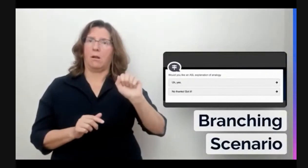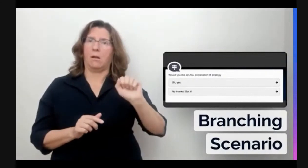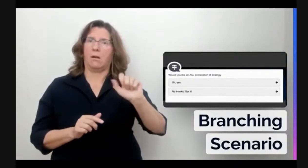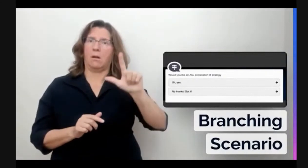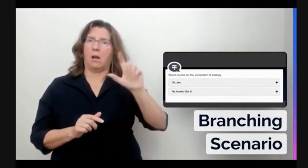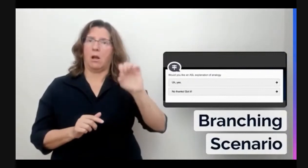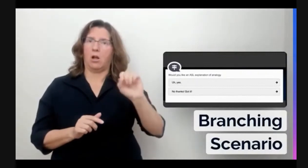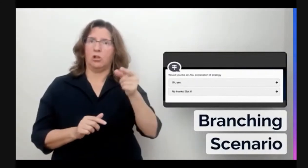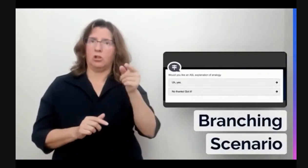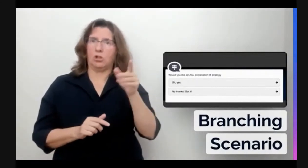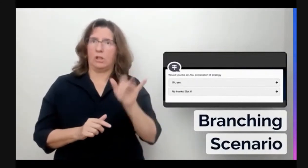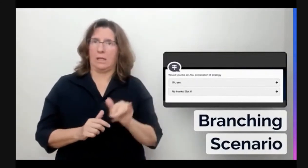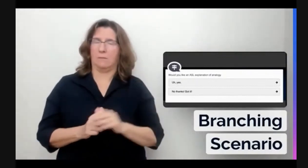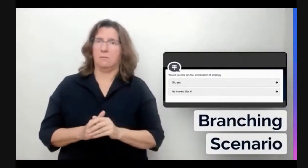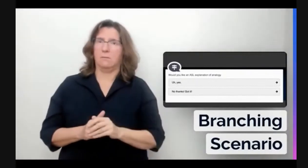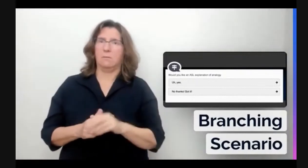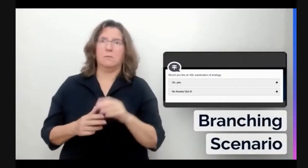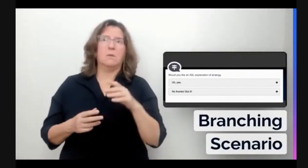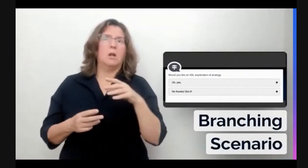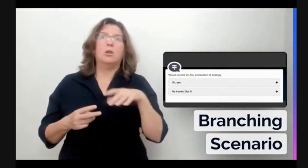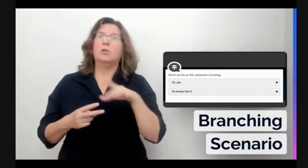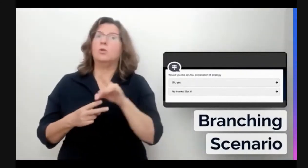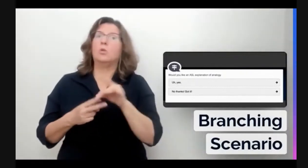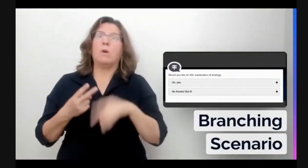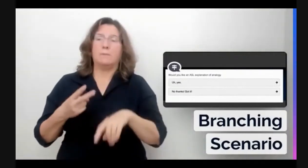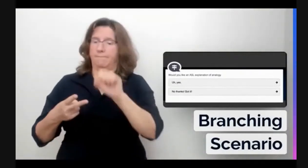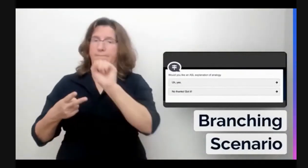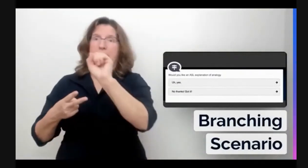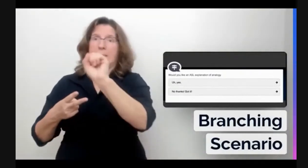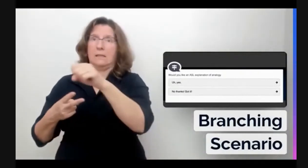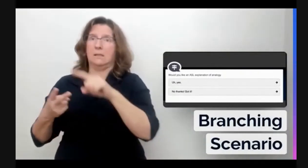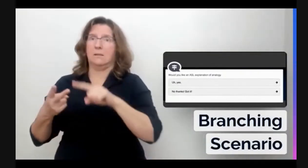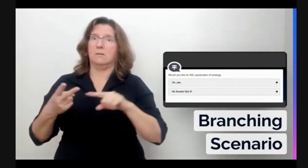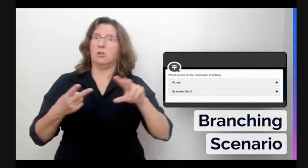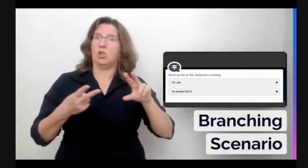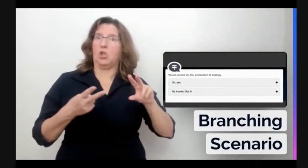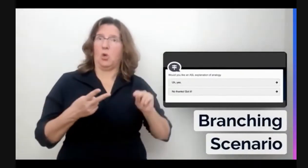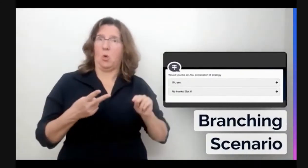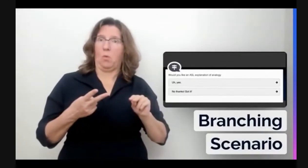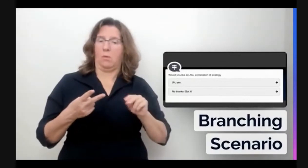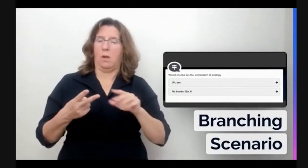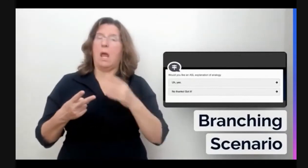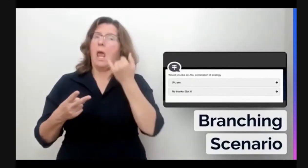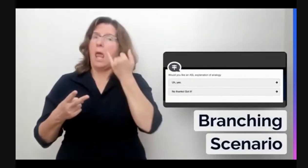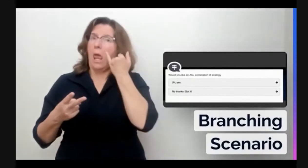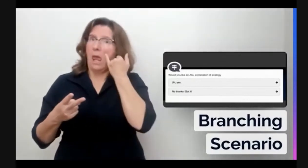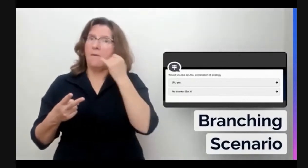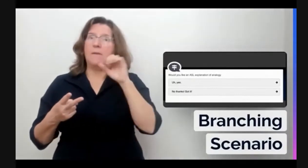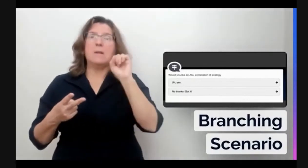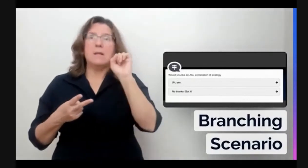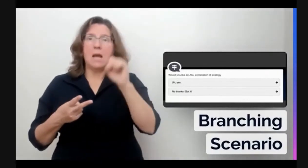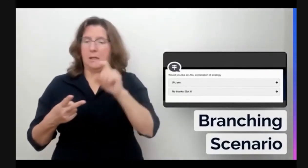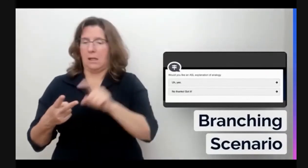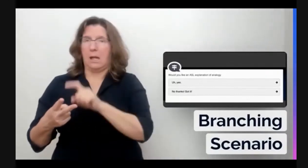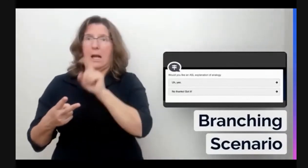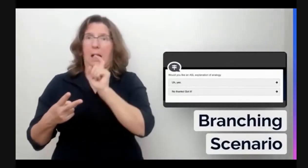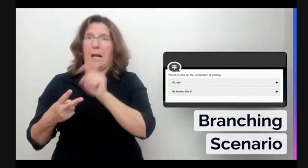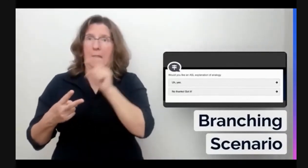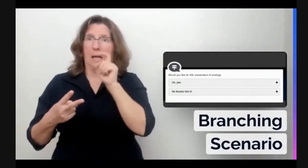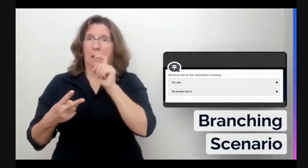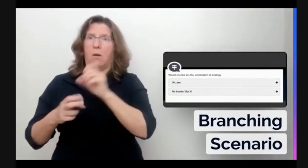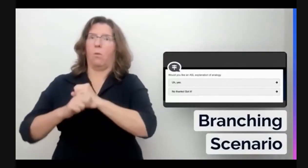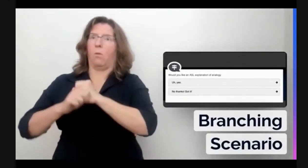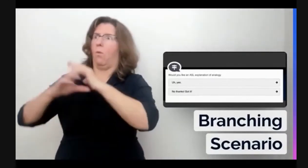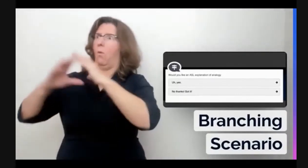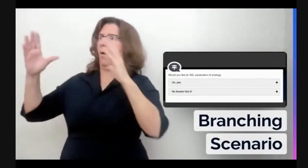analogy? The student can respond yes or no. If they choose yes, Then the